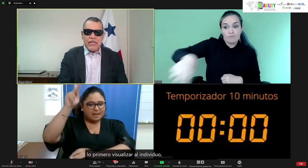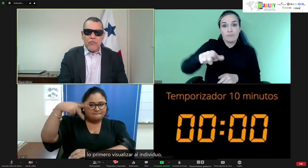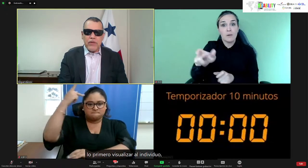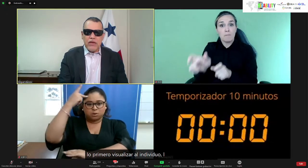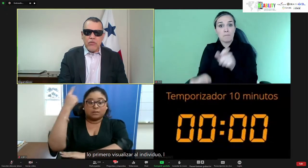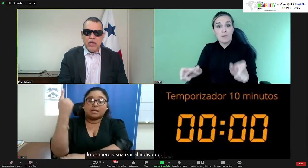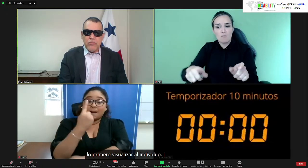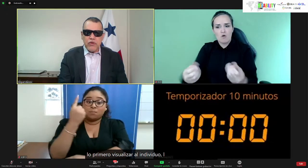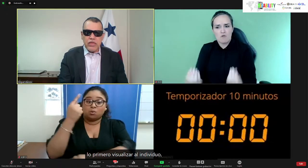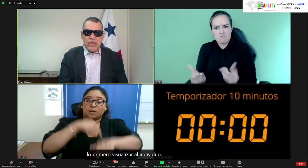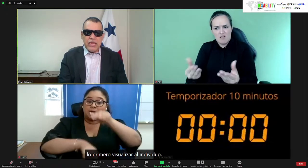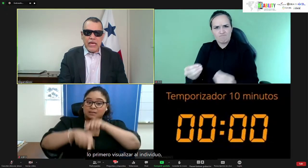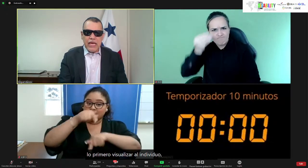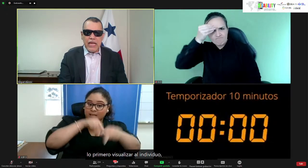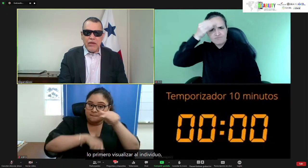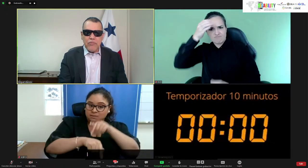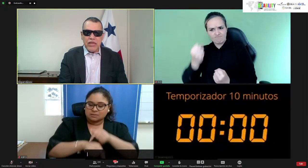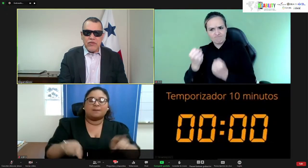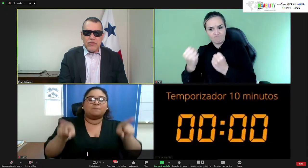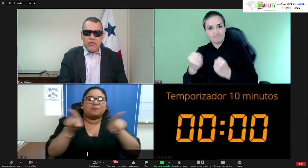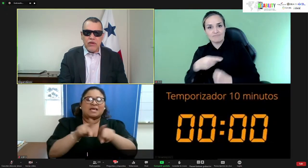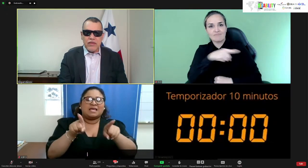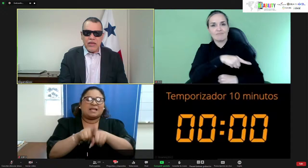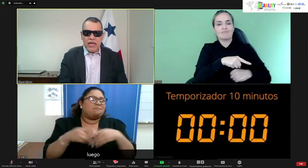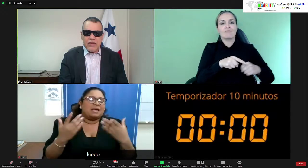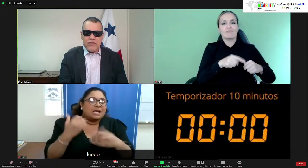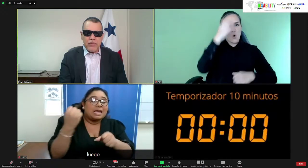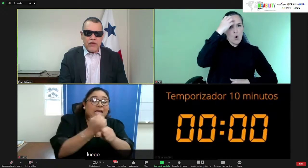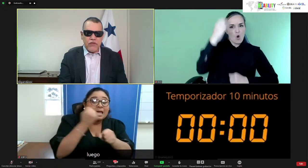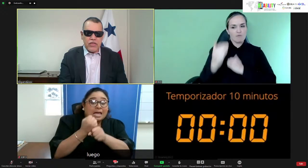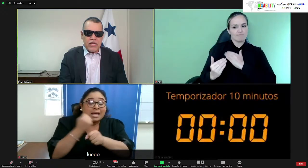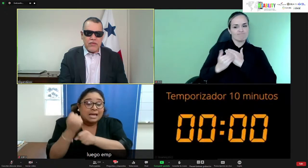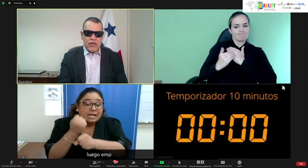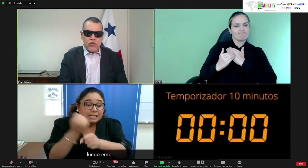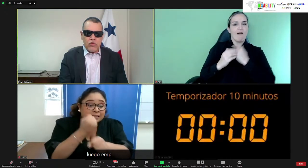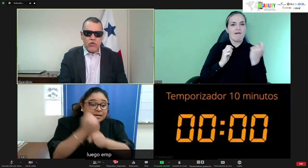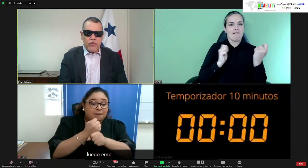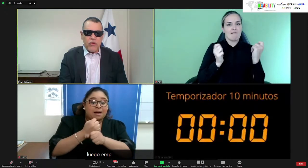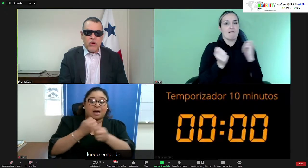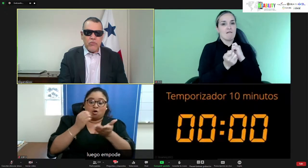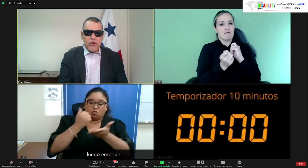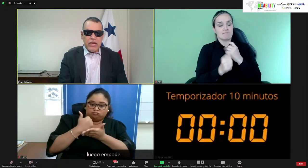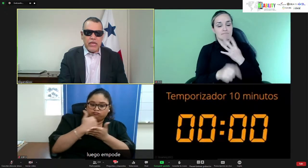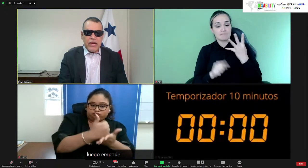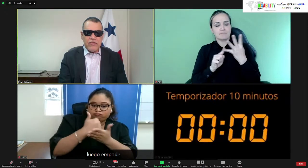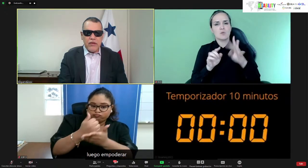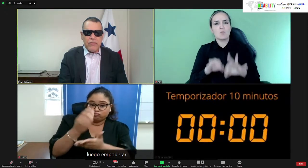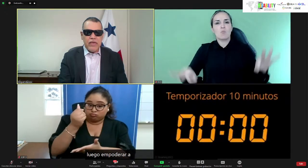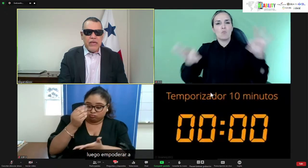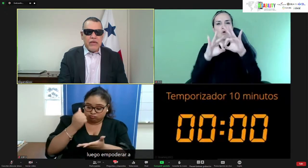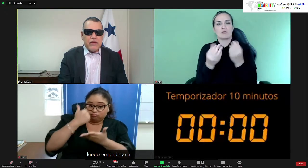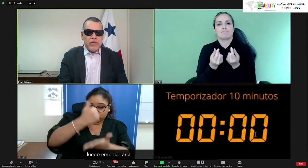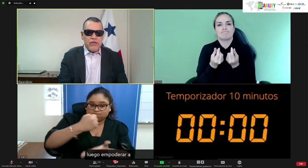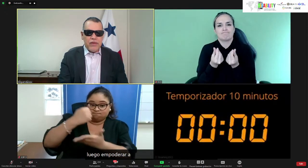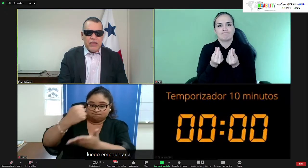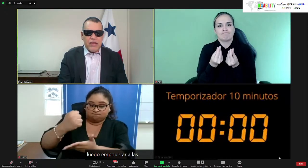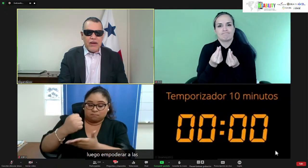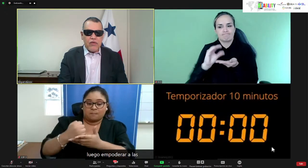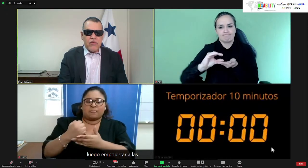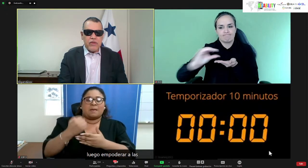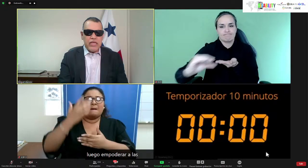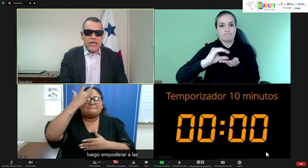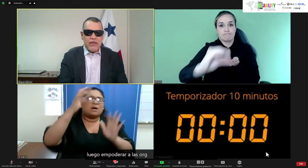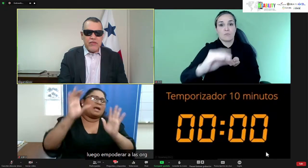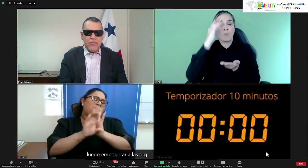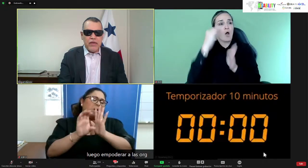working on public policies and disabilities and even more important the investment carried out to strengthen these groups